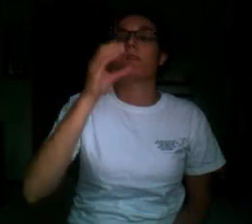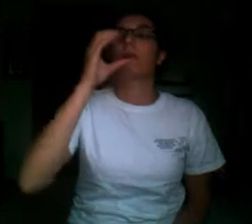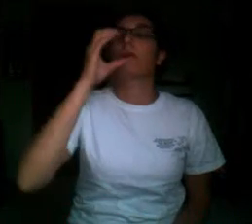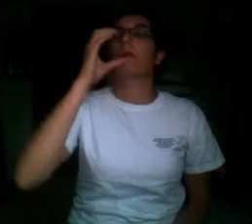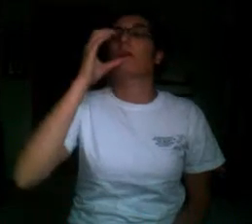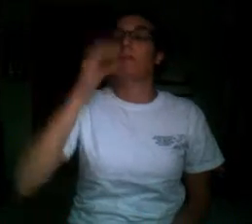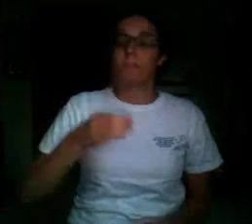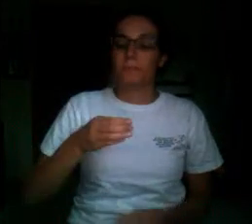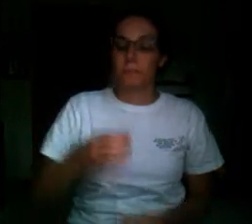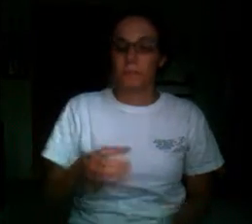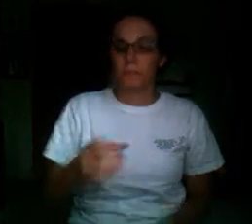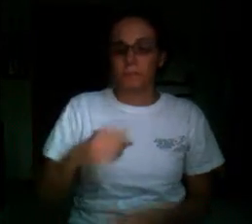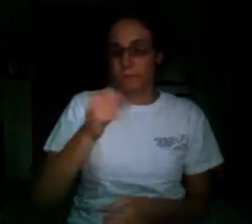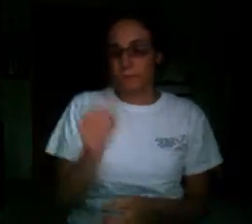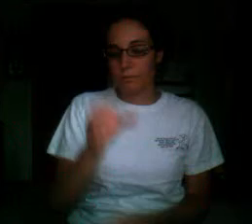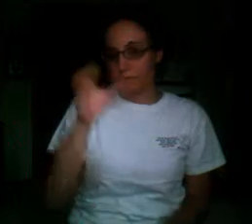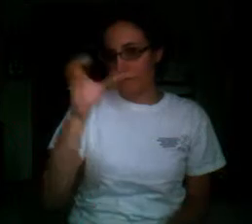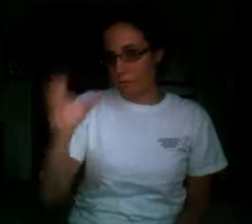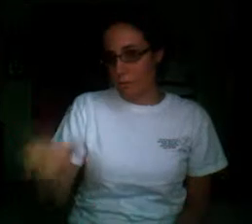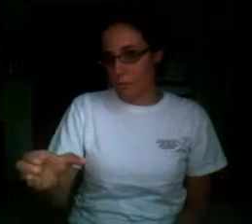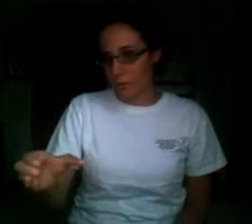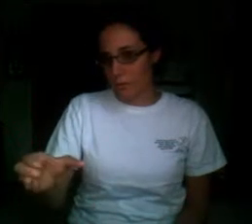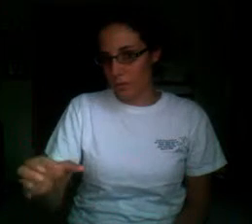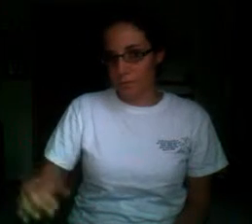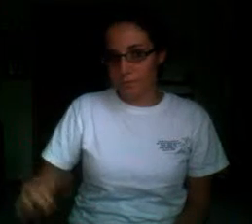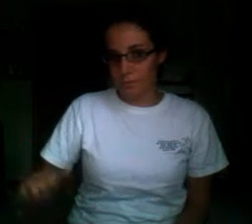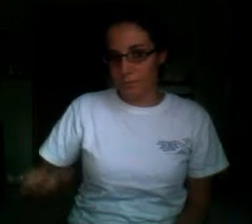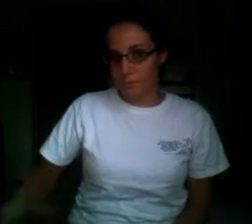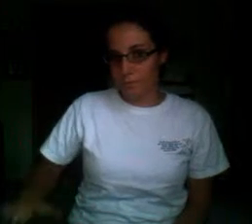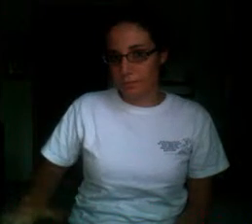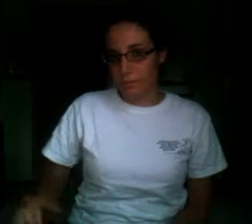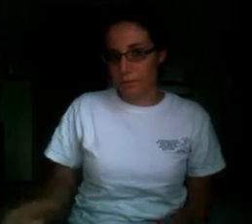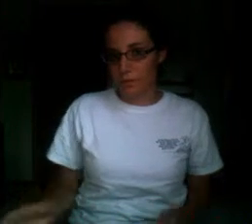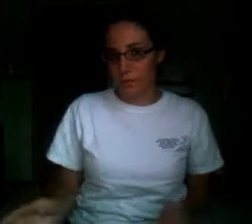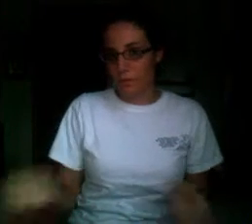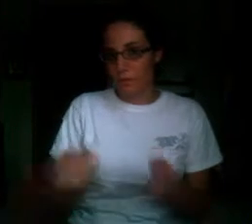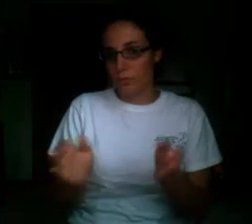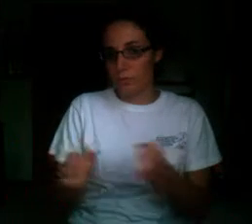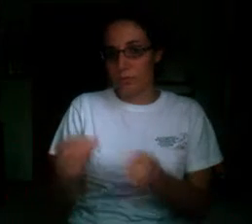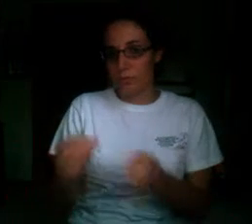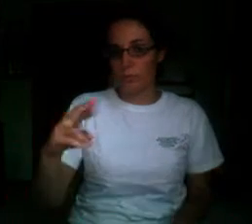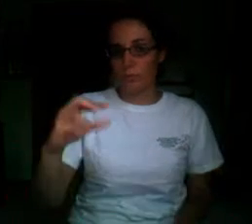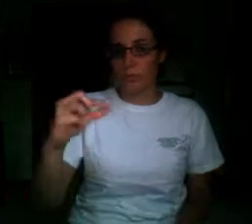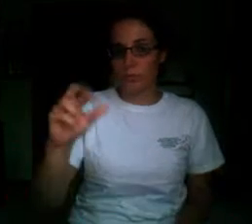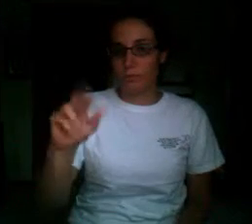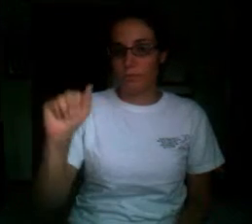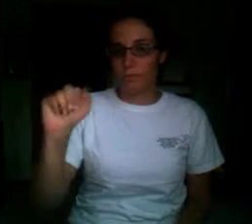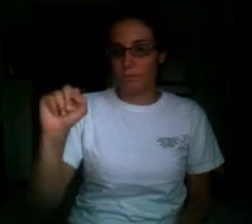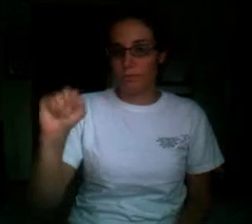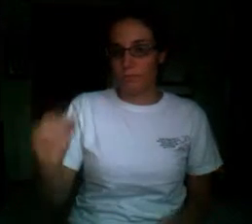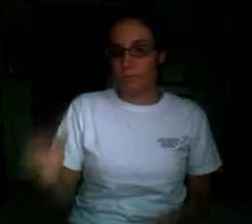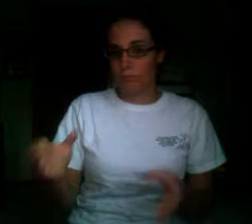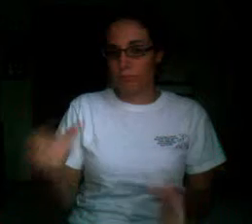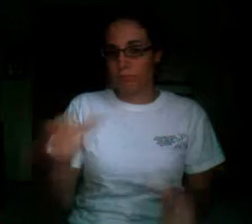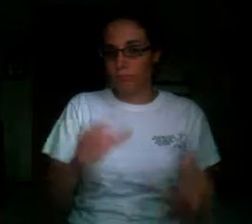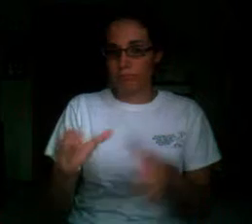corked it, and setting it on the ground, he covered it with cut grass. "The sun almost makes a fellow want a bunch of sprouts to